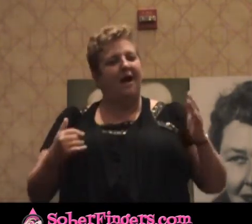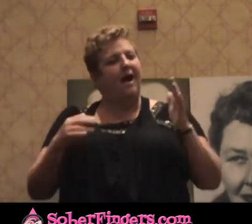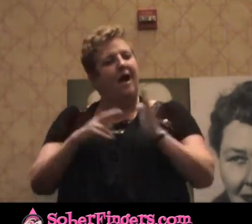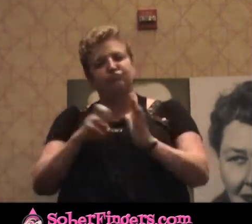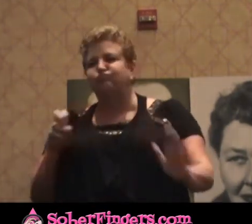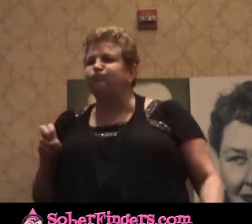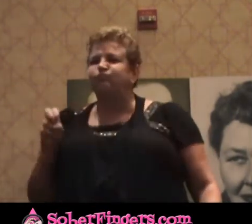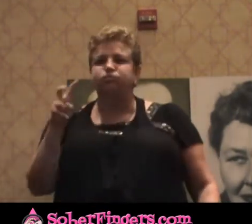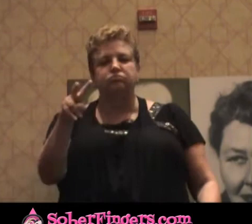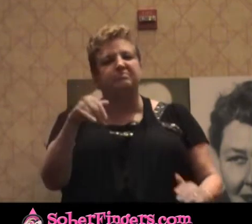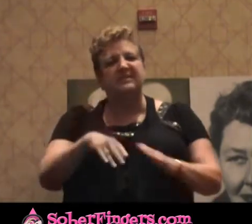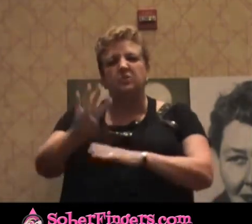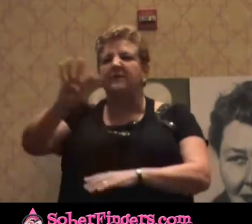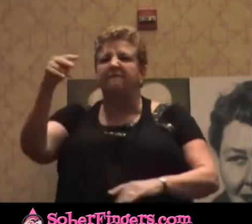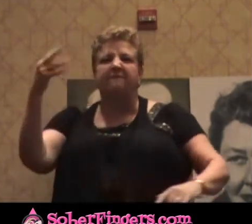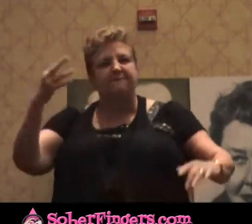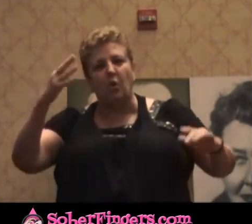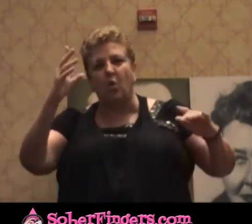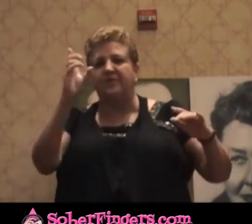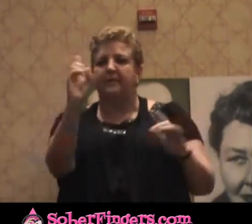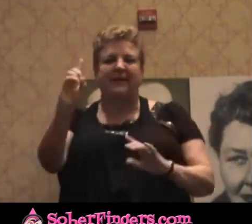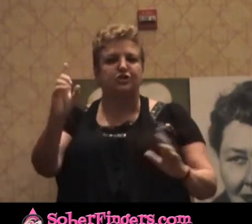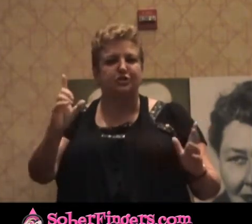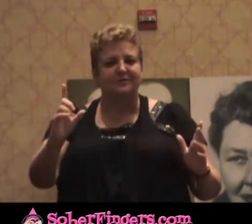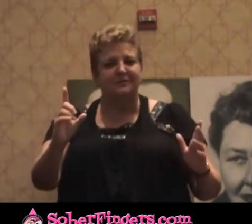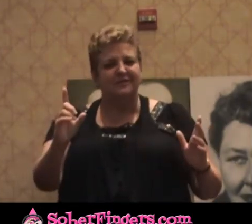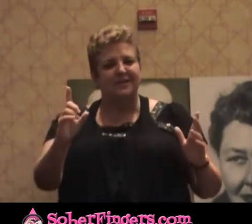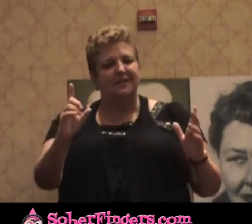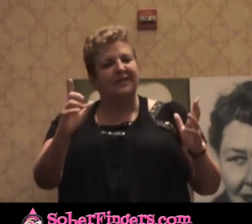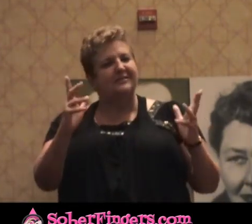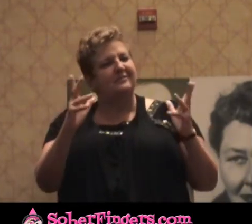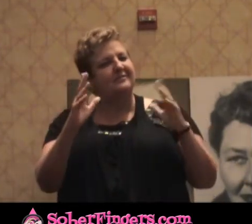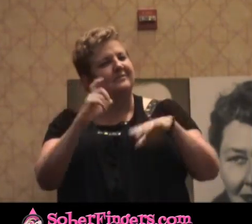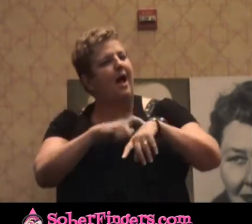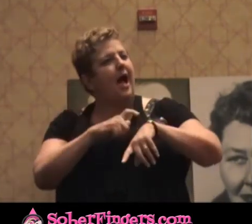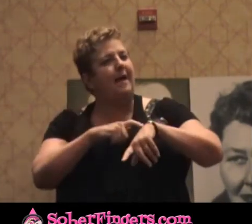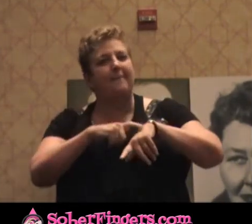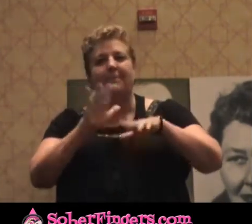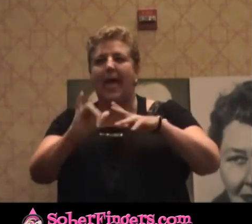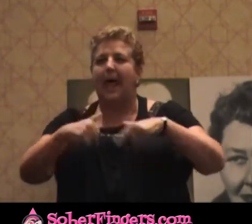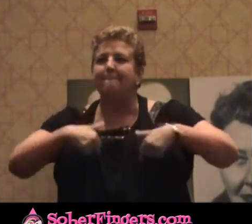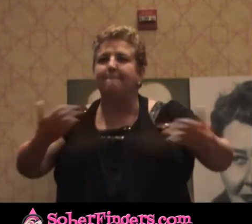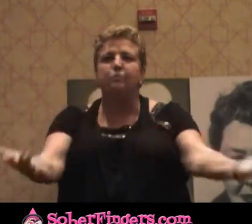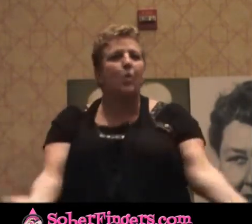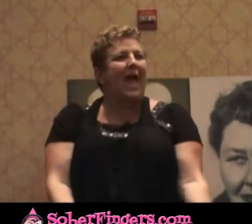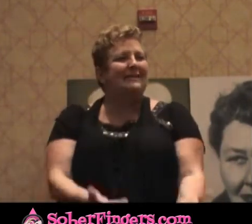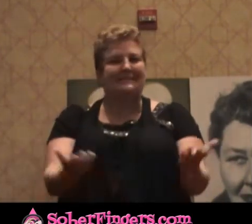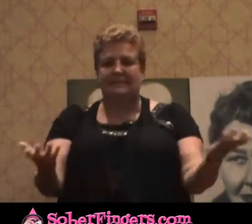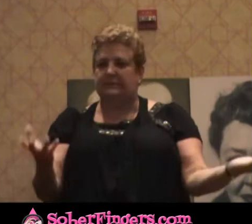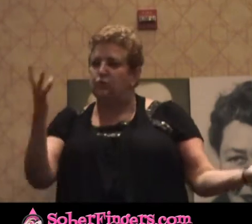fourth dimension is just relativity of time. And I am present for the experience. And that I have some